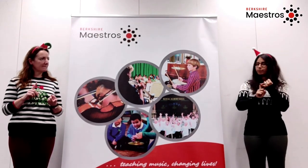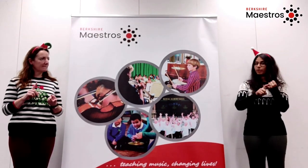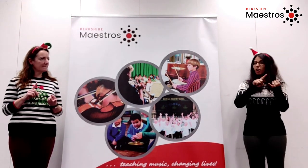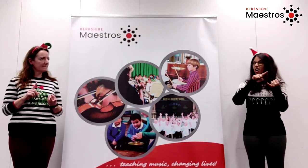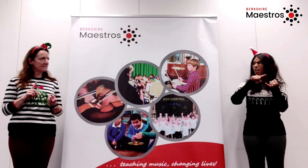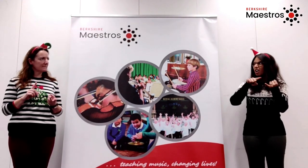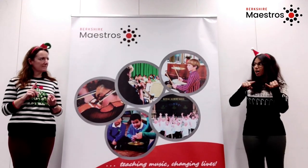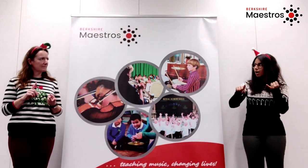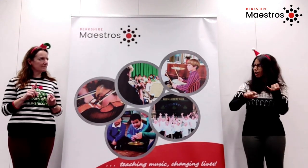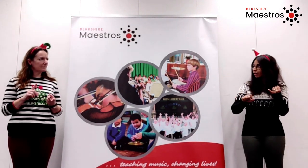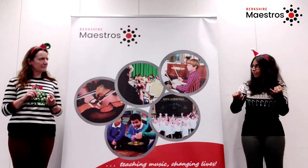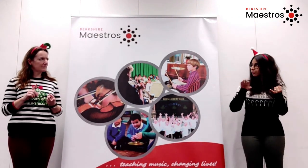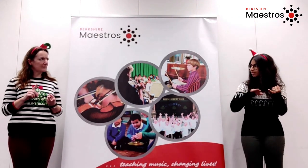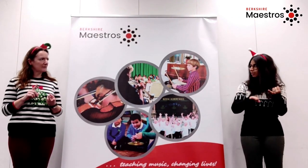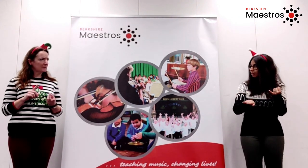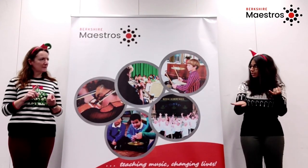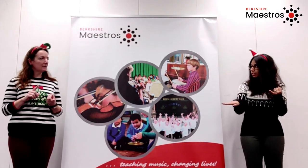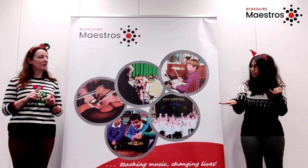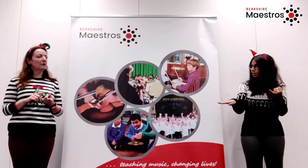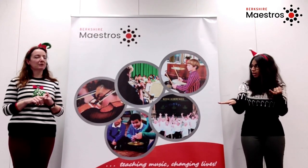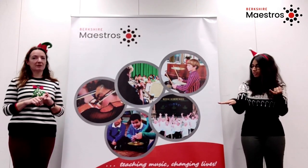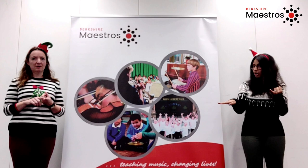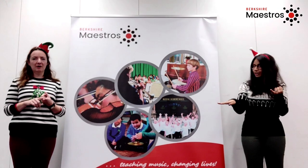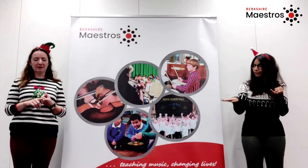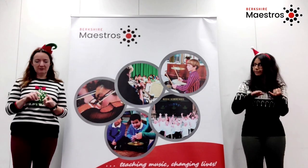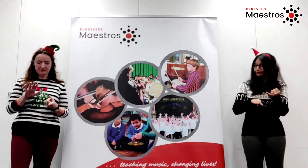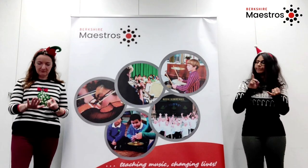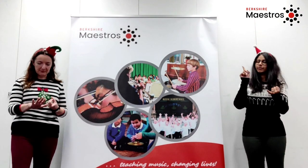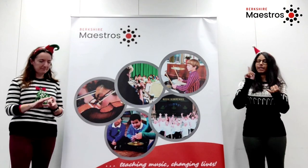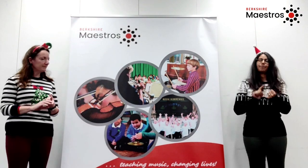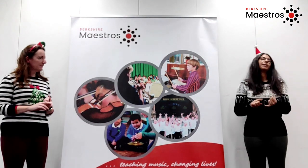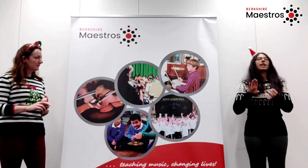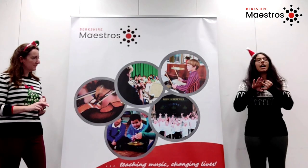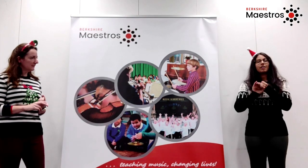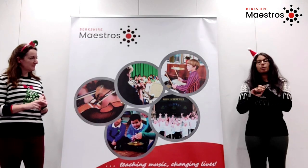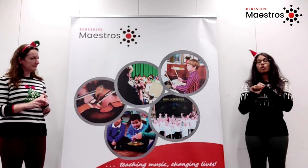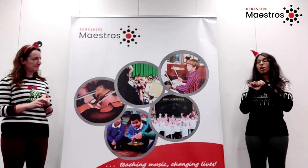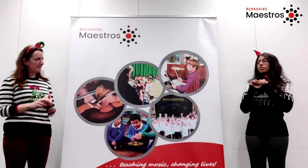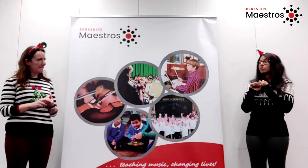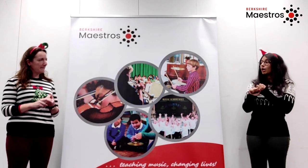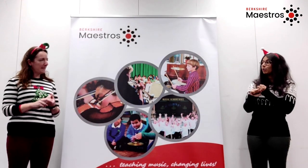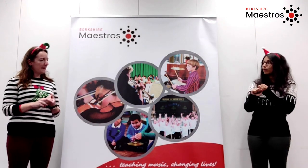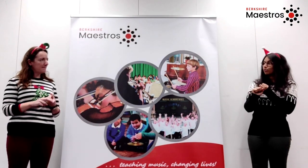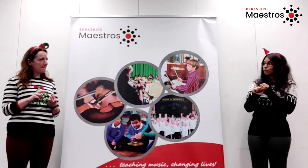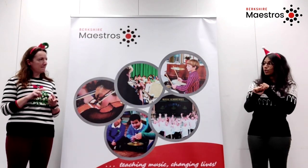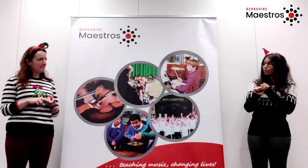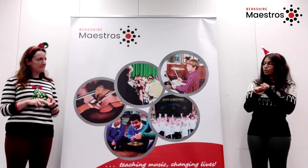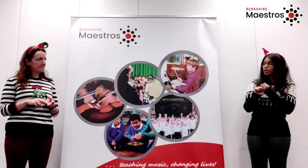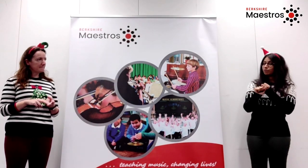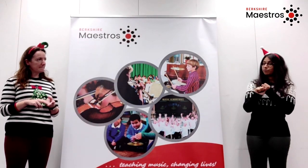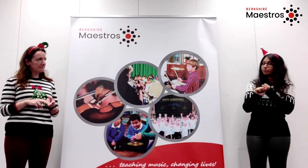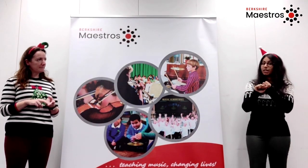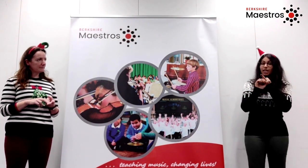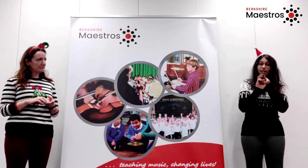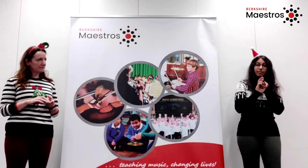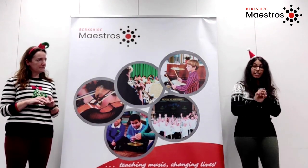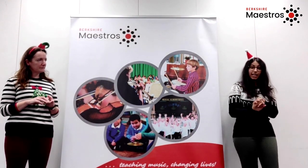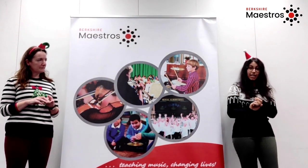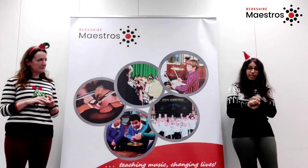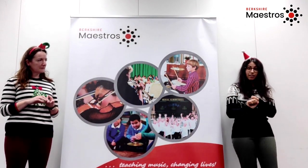with our earth has stood hard as iron. Yep. Yeah. Then we've got our snow had fallen, snow on snow. Then In the